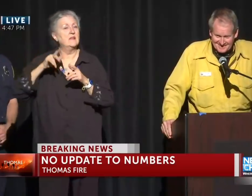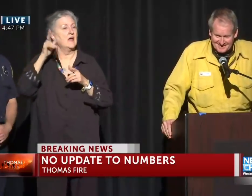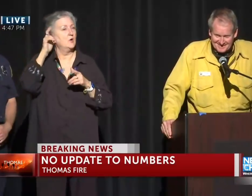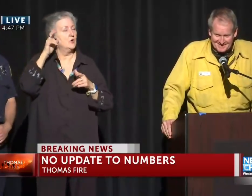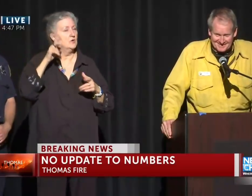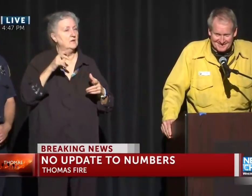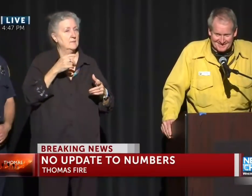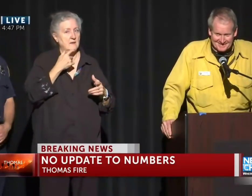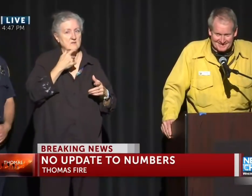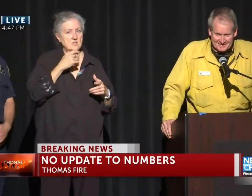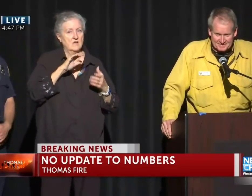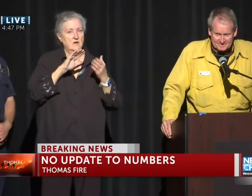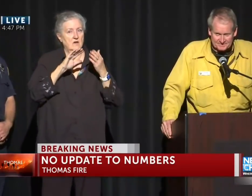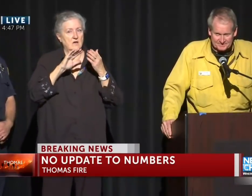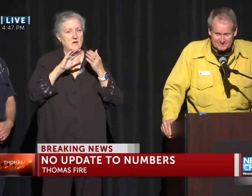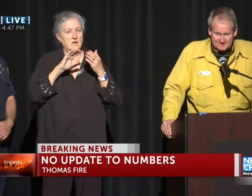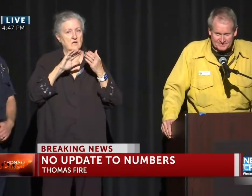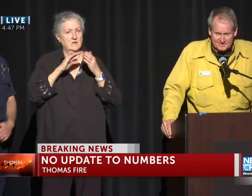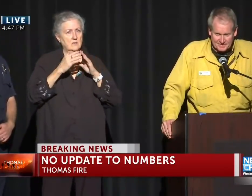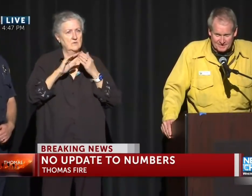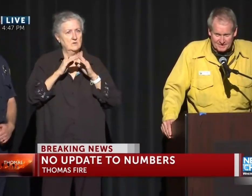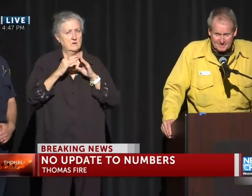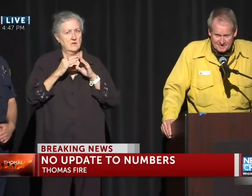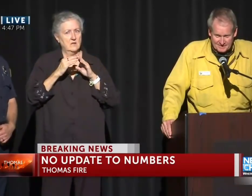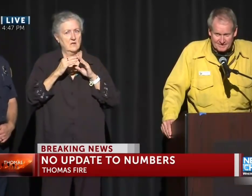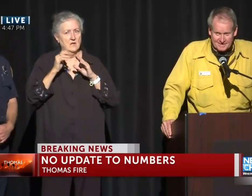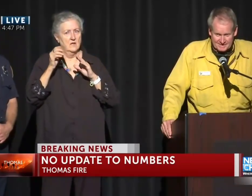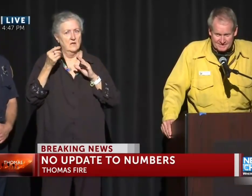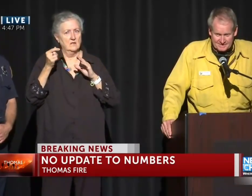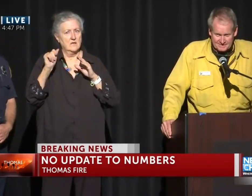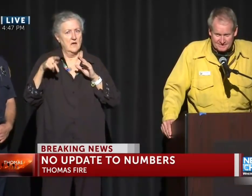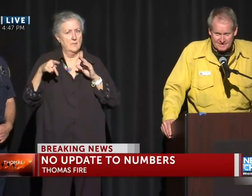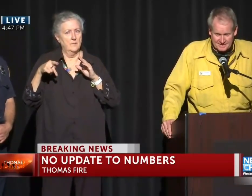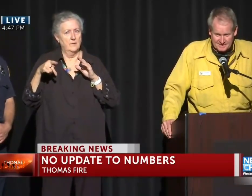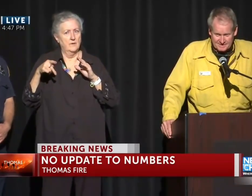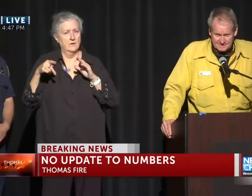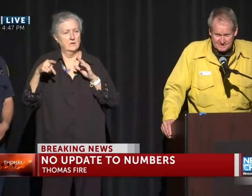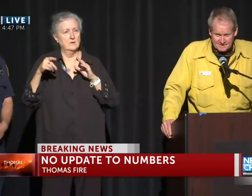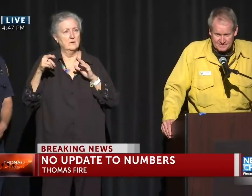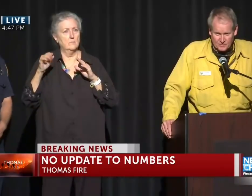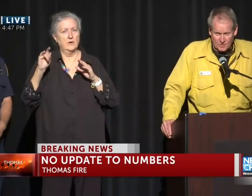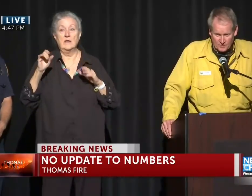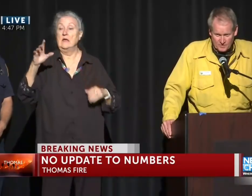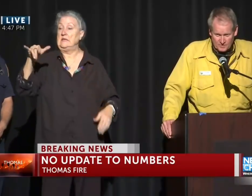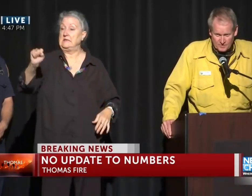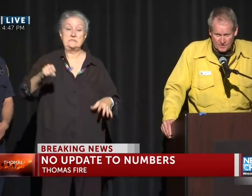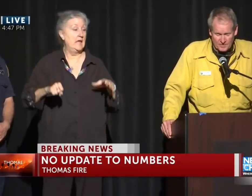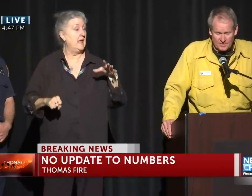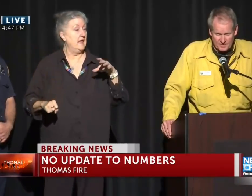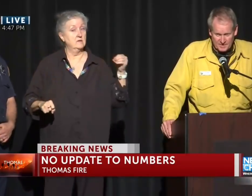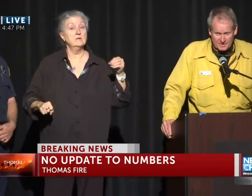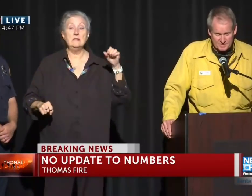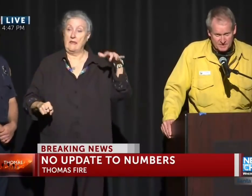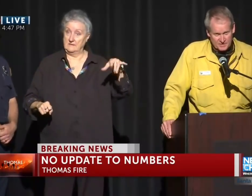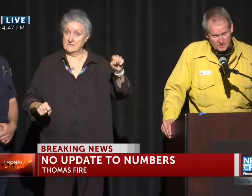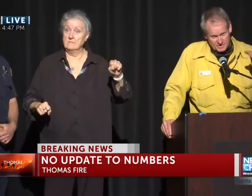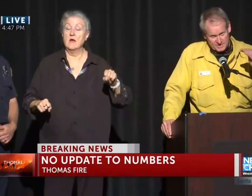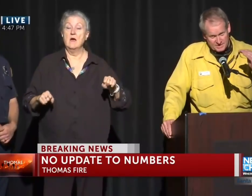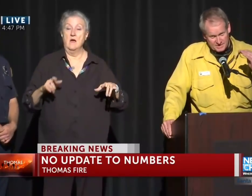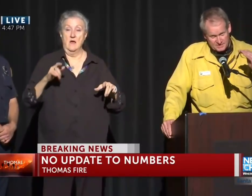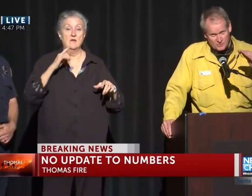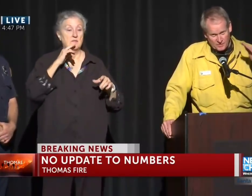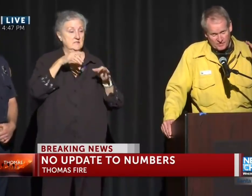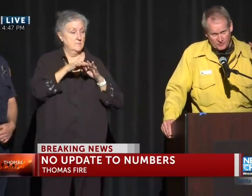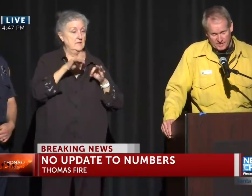of a Windy Gap break. Is that still being cut? Yes, and yes. So okay. Well, let me explain.